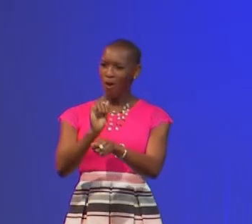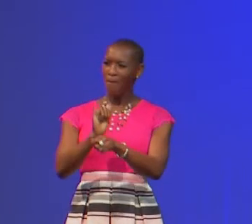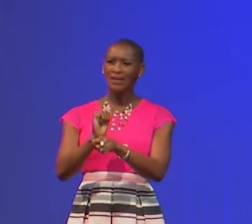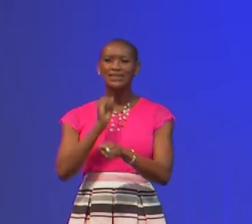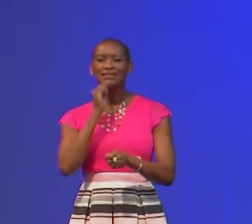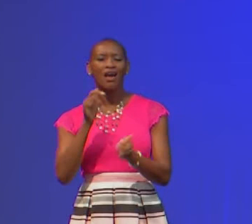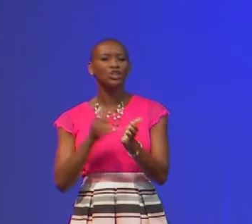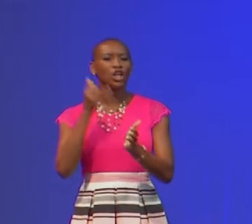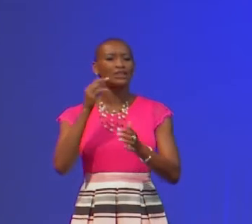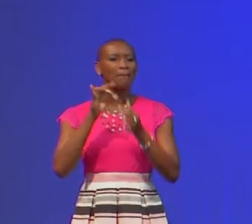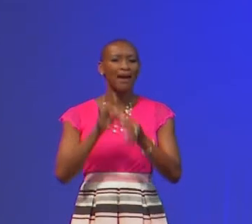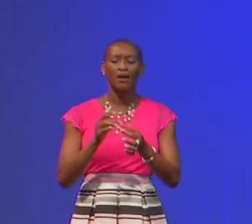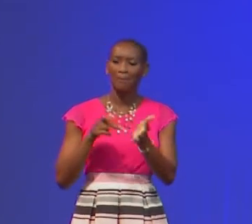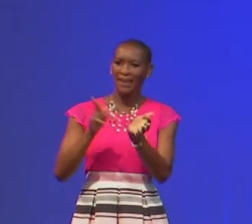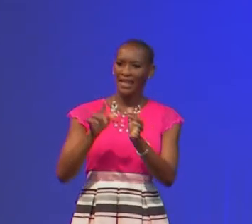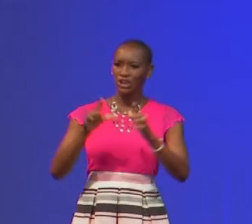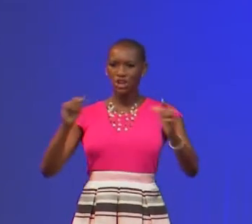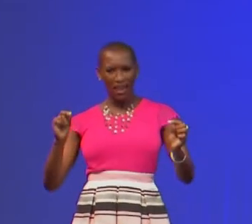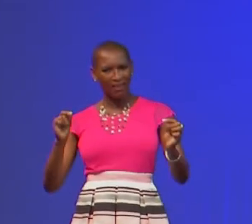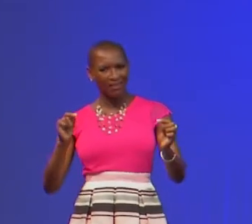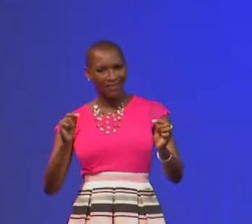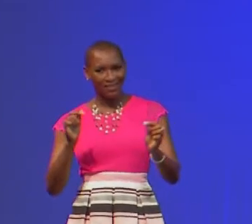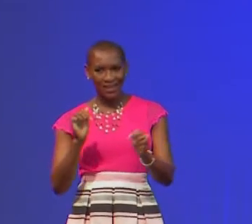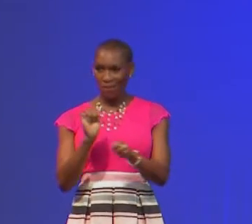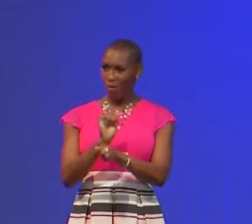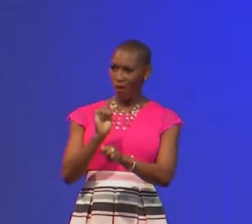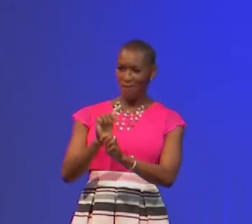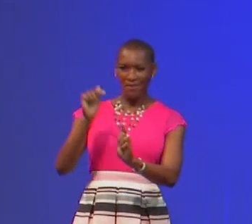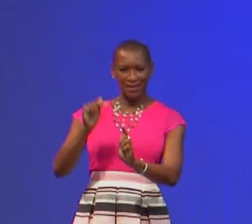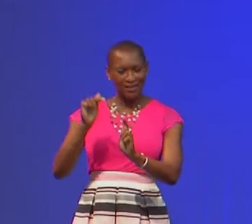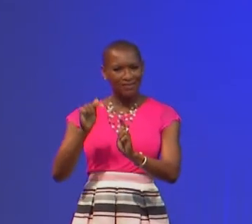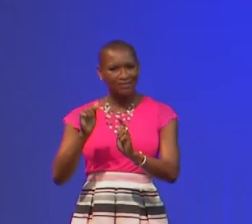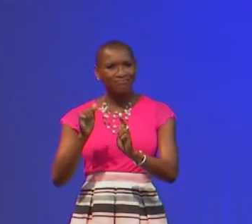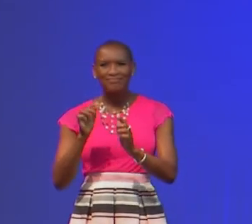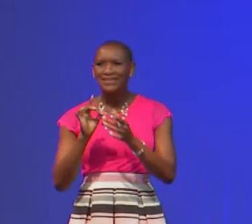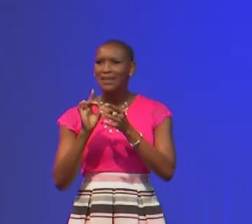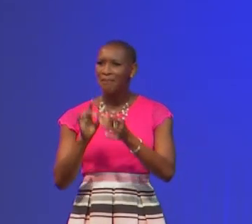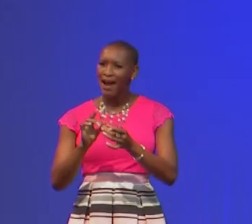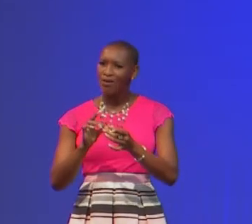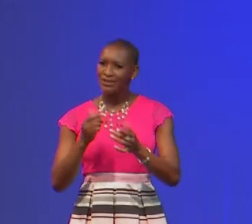equal opportunity in employment, right? It's not just about earning a paycheck.